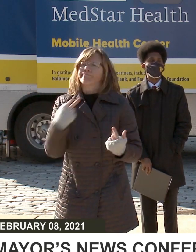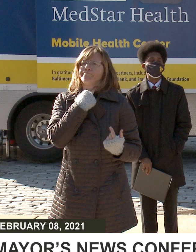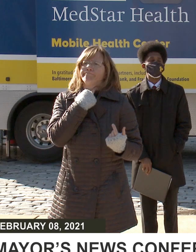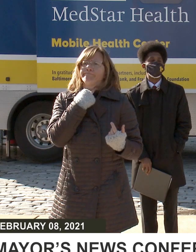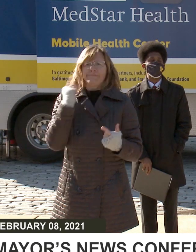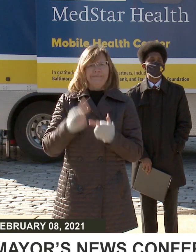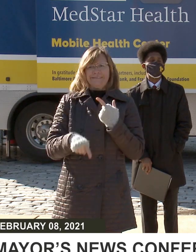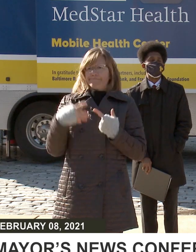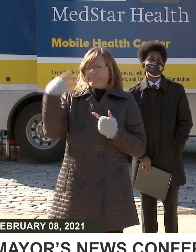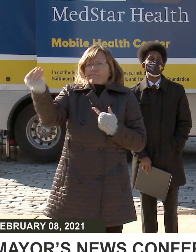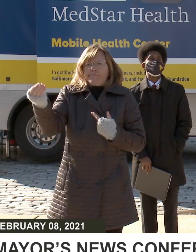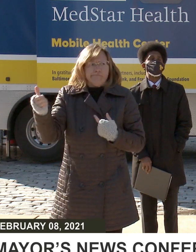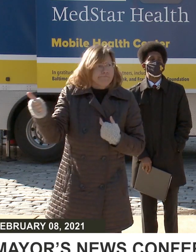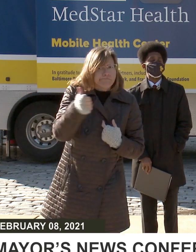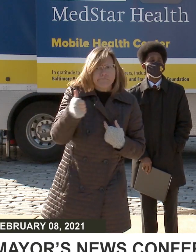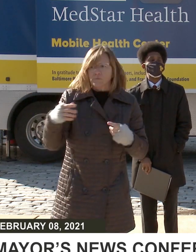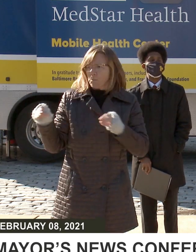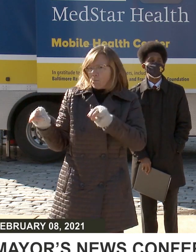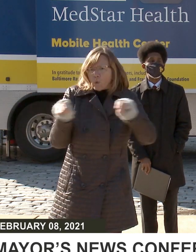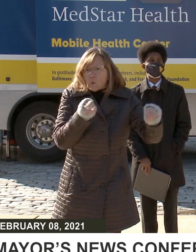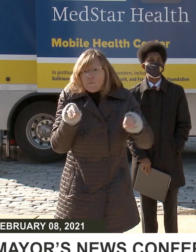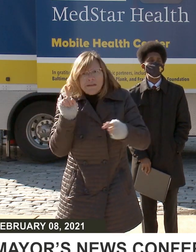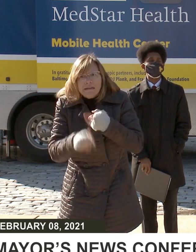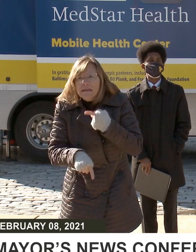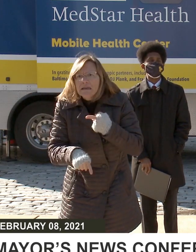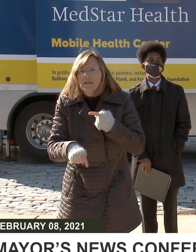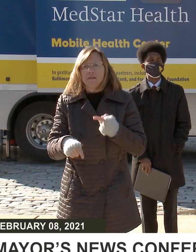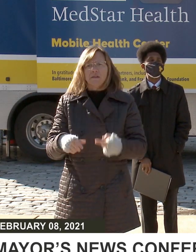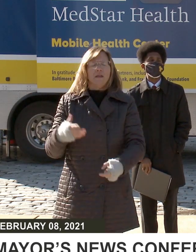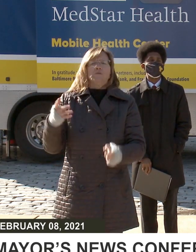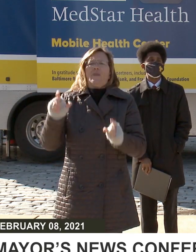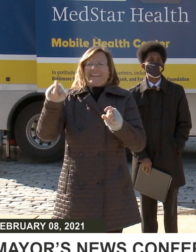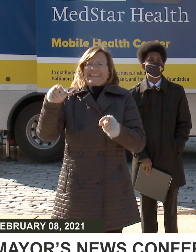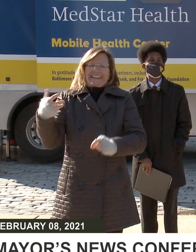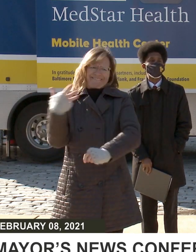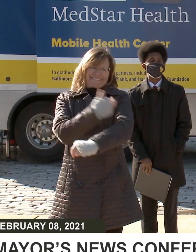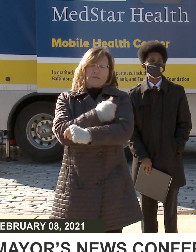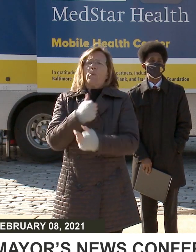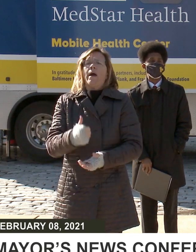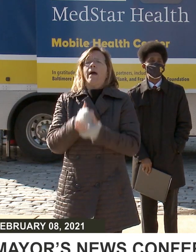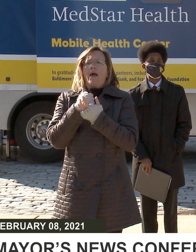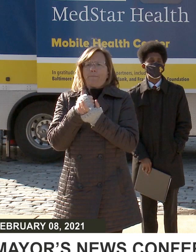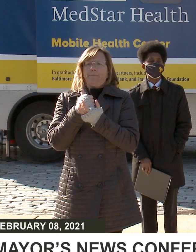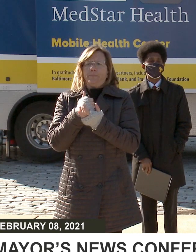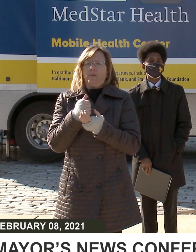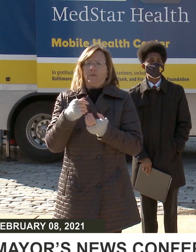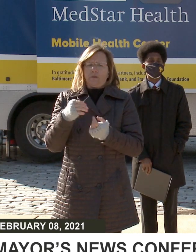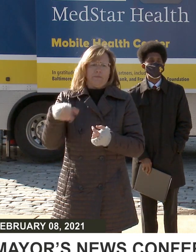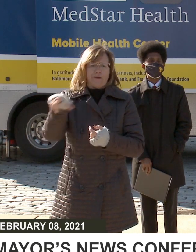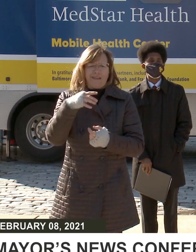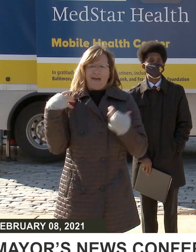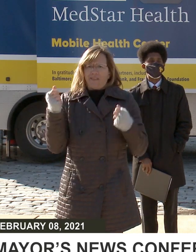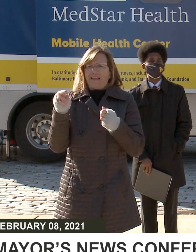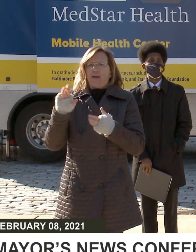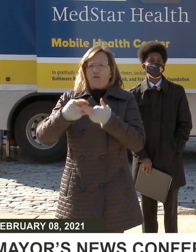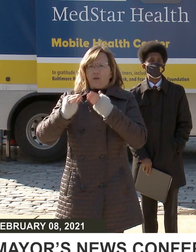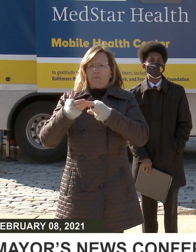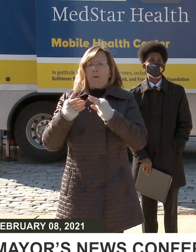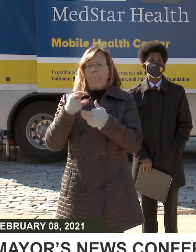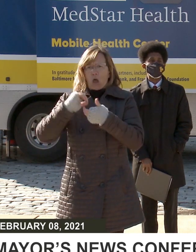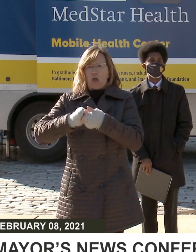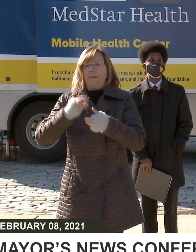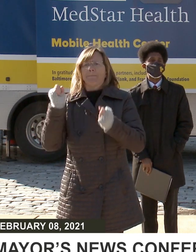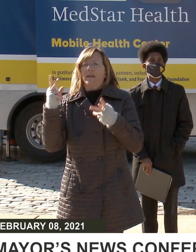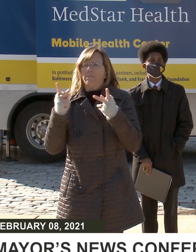to a centralized mass vaccination location. With the help of our healthcare partners, older adults in many Baltimore City independent and assisted